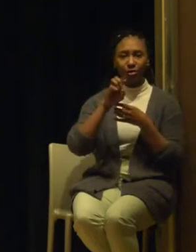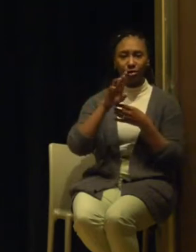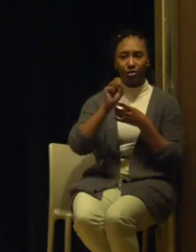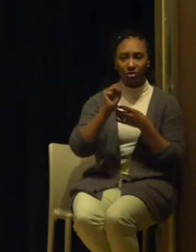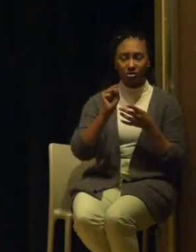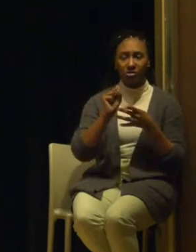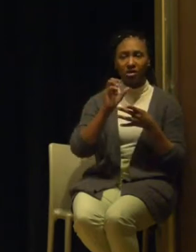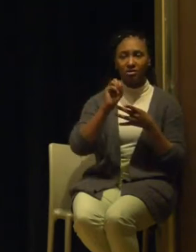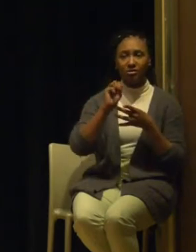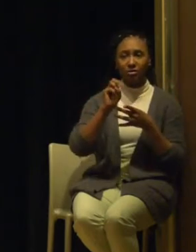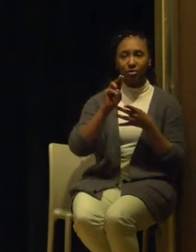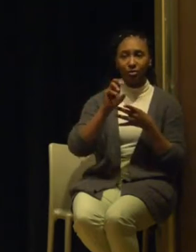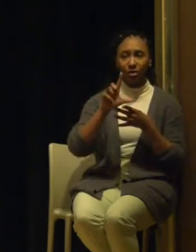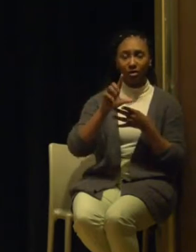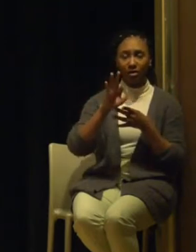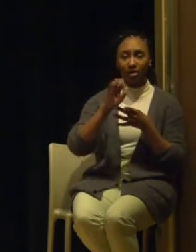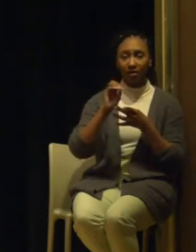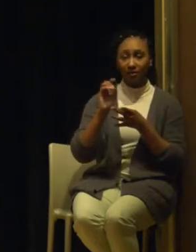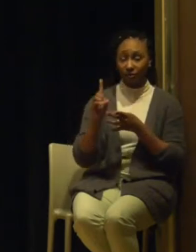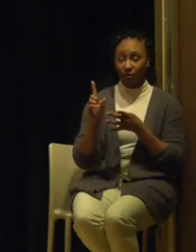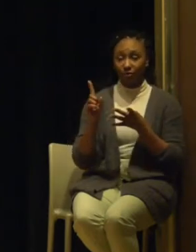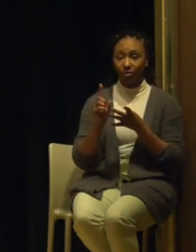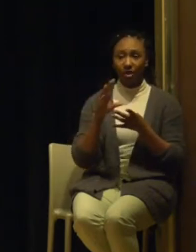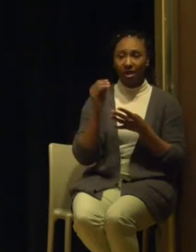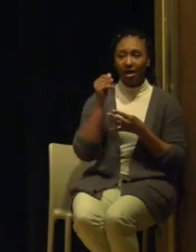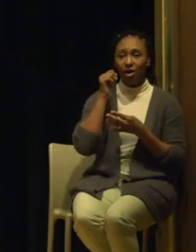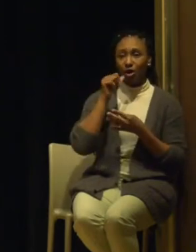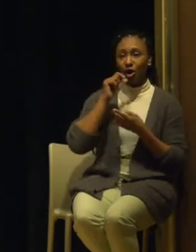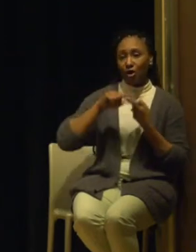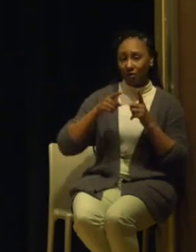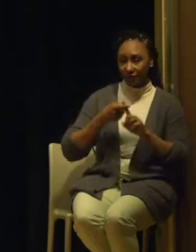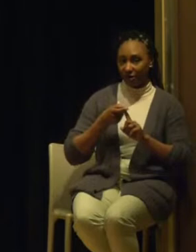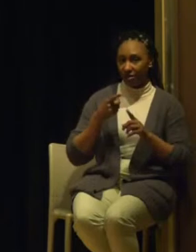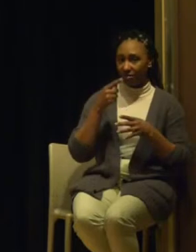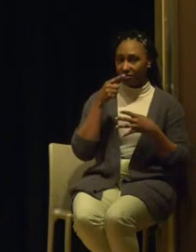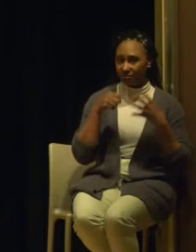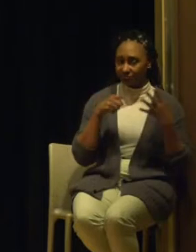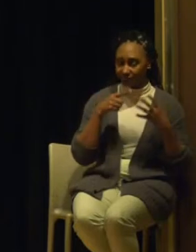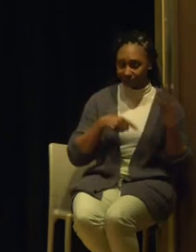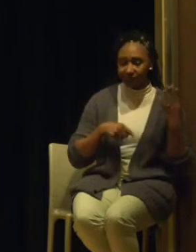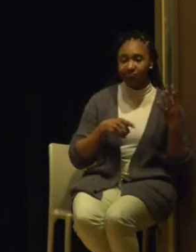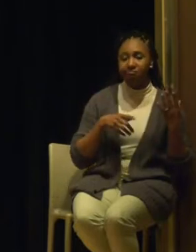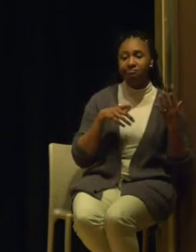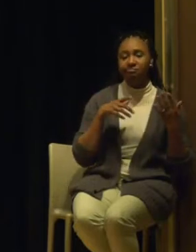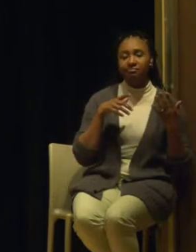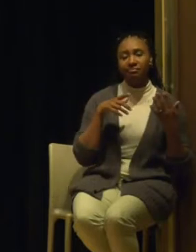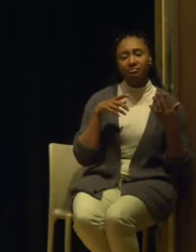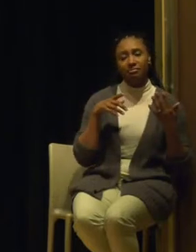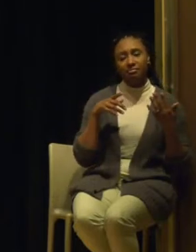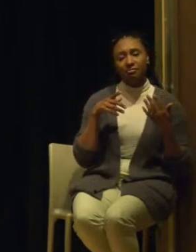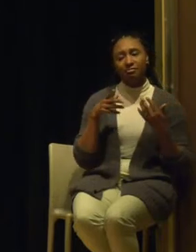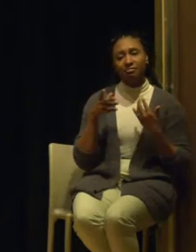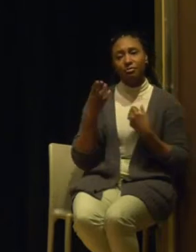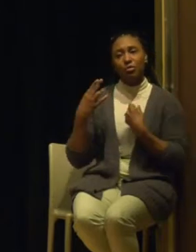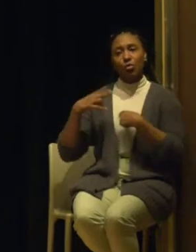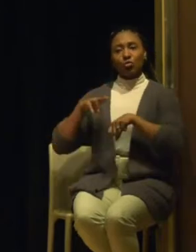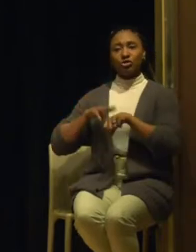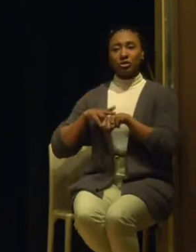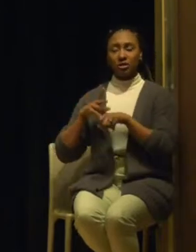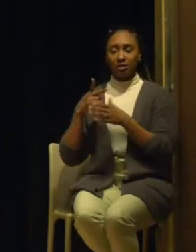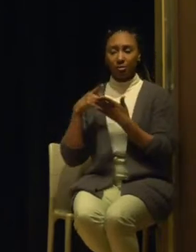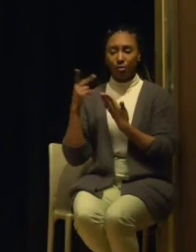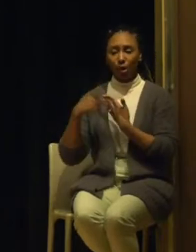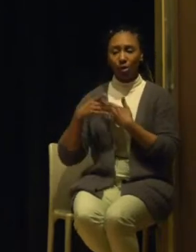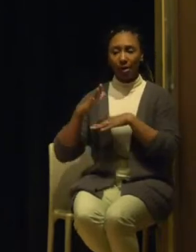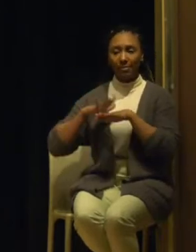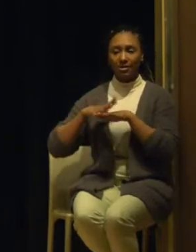Mm-hmm. And I had bought it, this may be something y'all don't care about, but in the industry, usually programming is on the